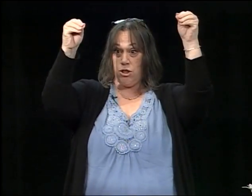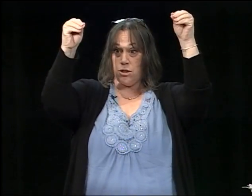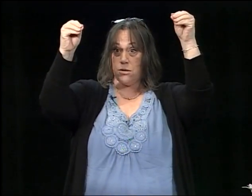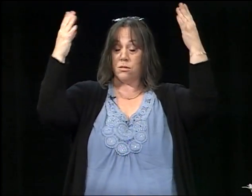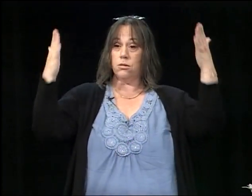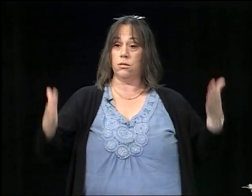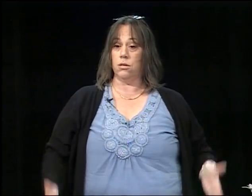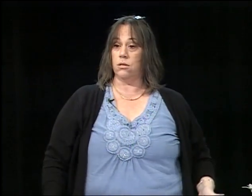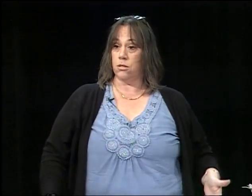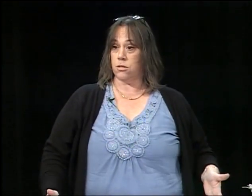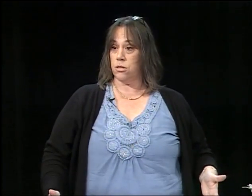teaches is a teacher.